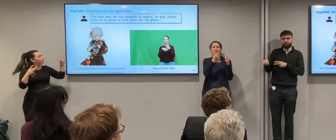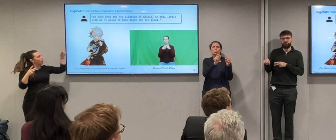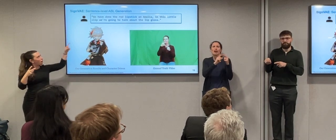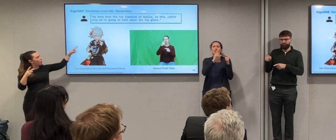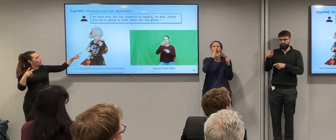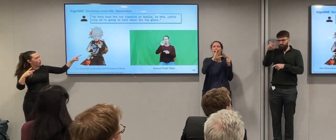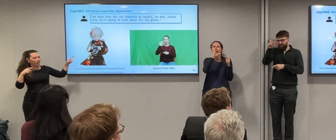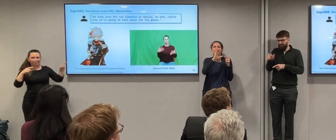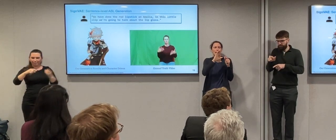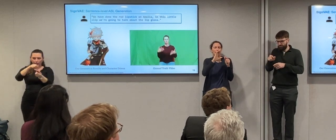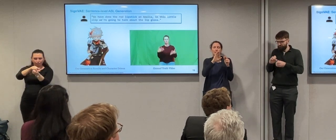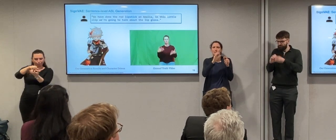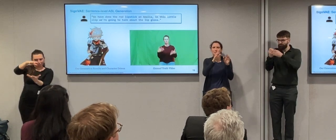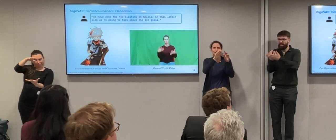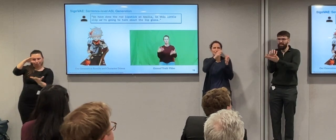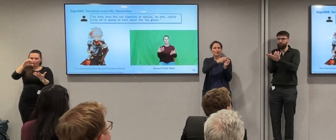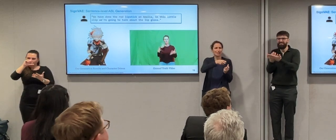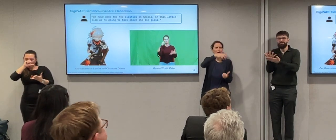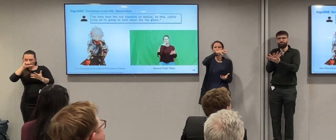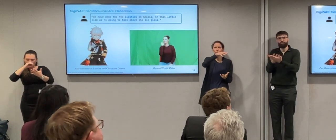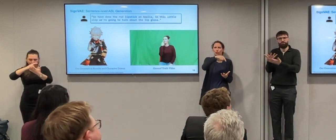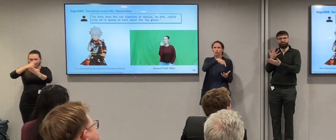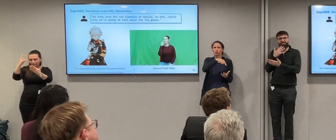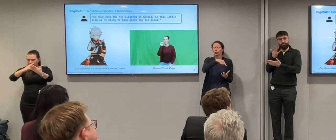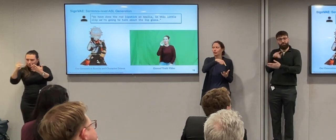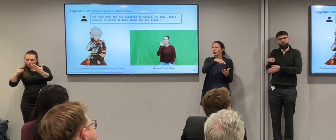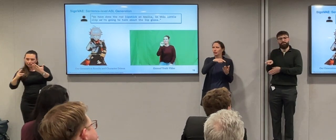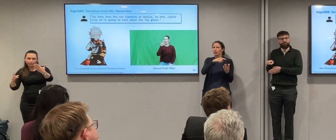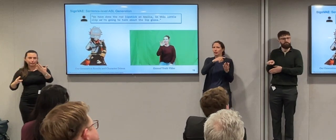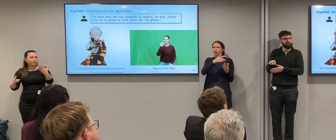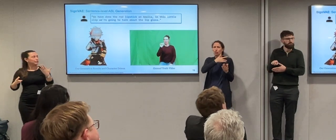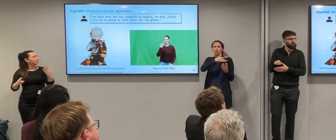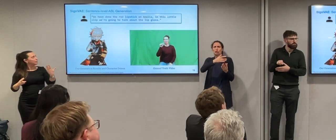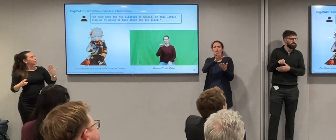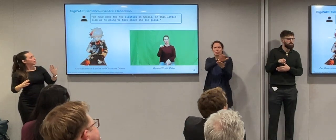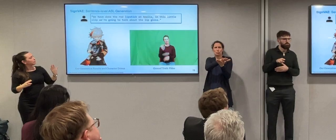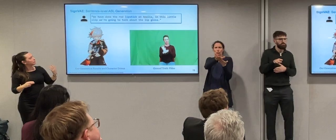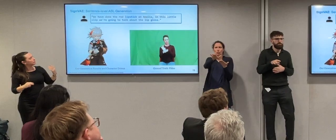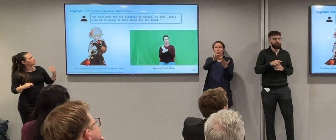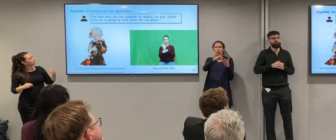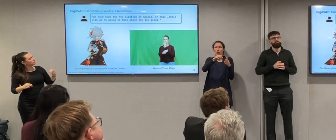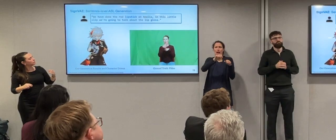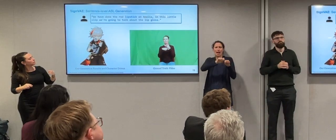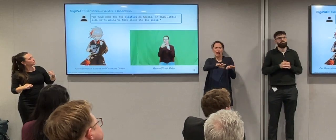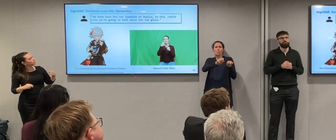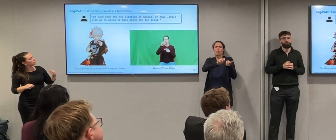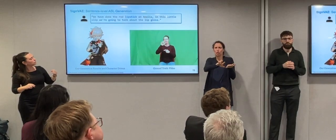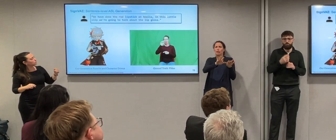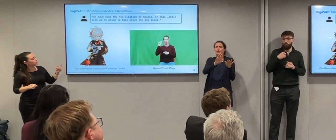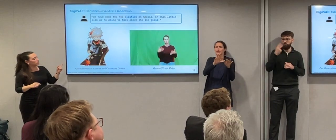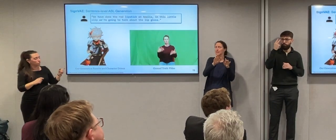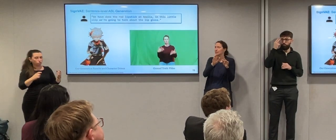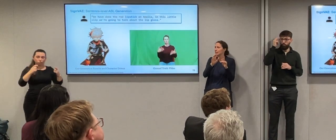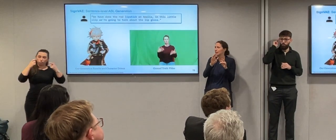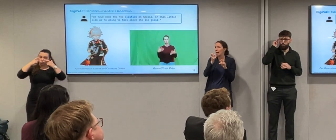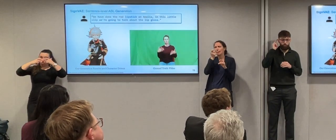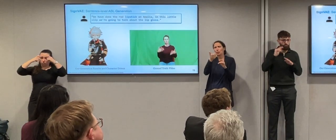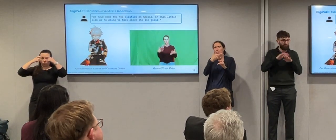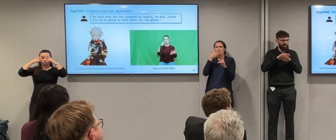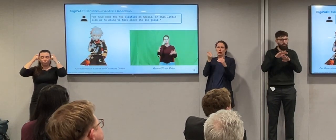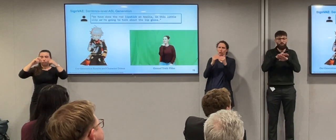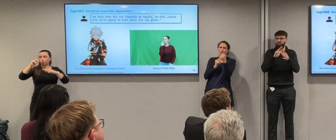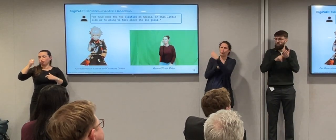character. So usually, the pure output of the of our neural network is a bit better than